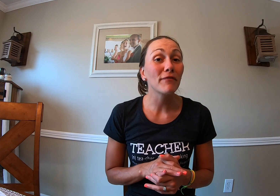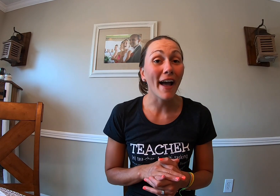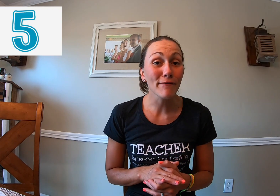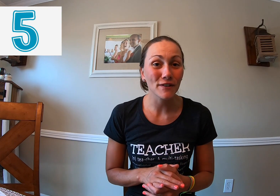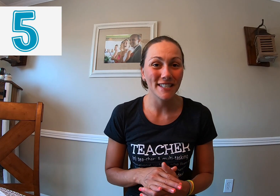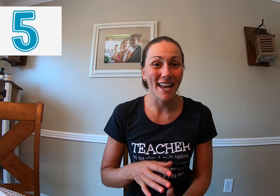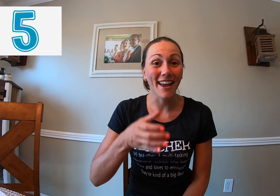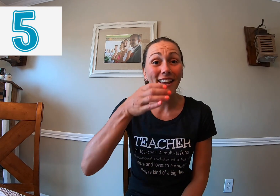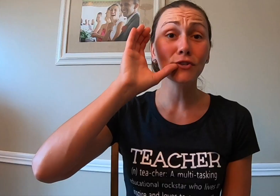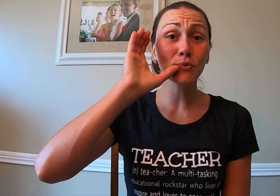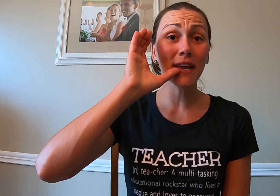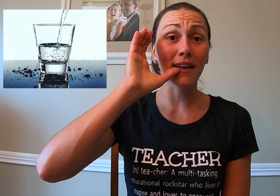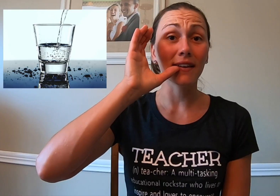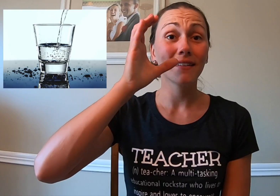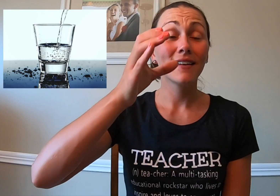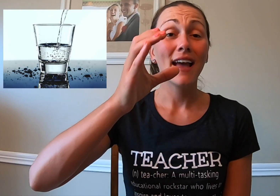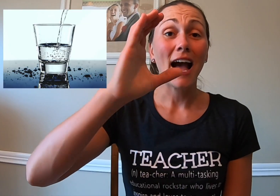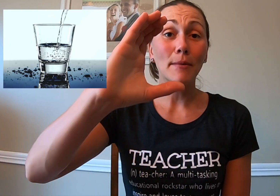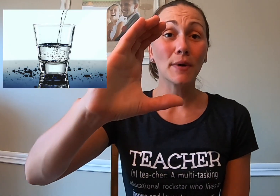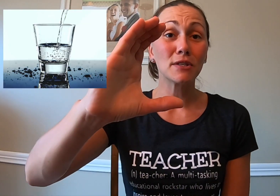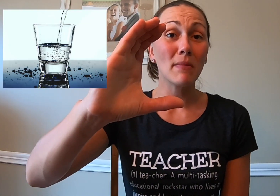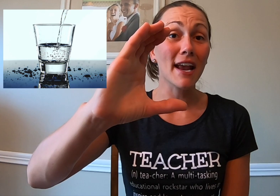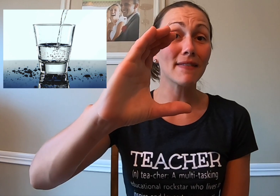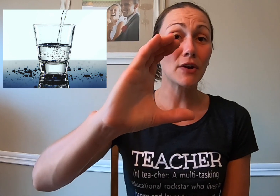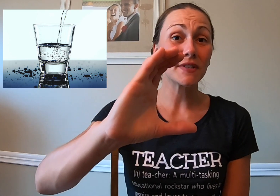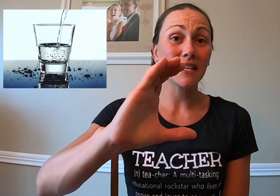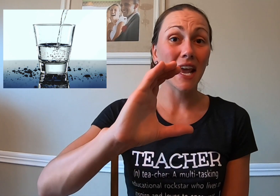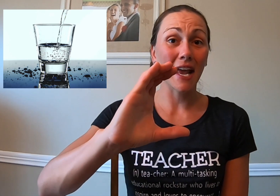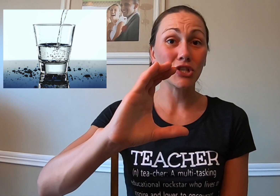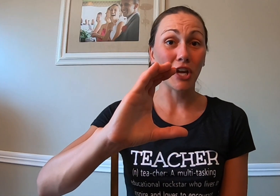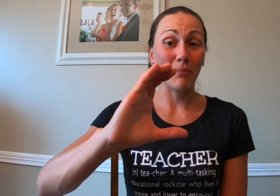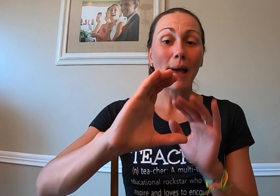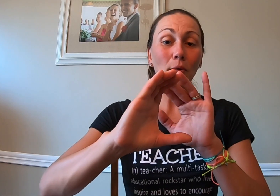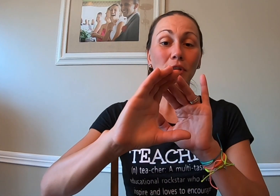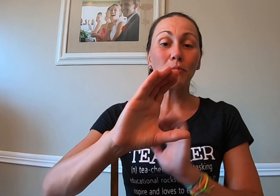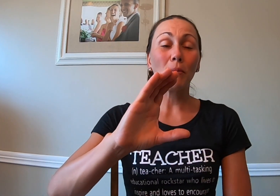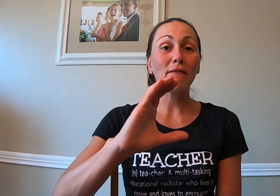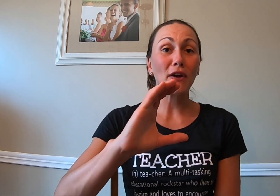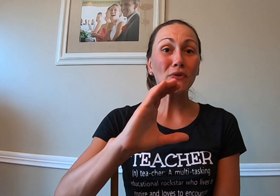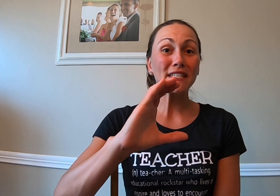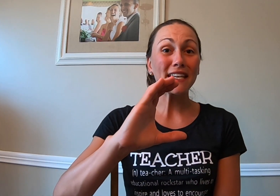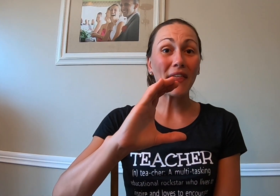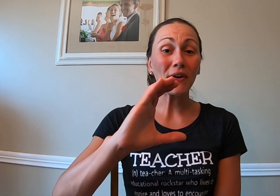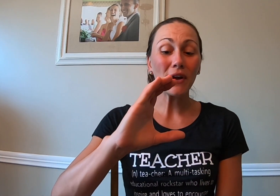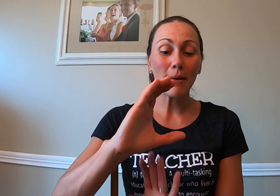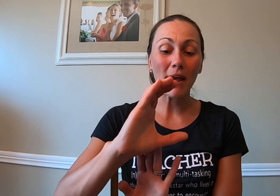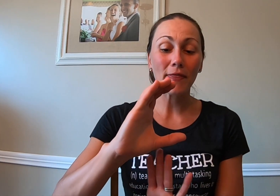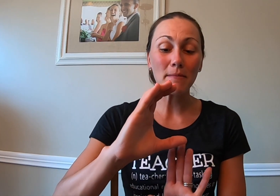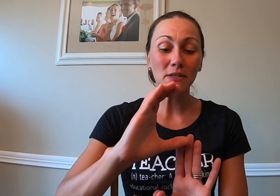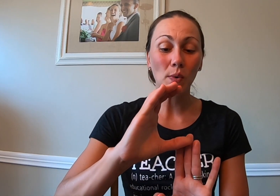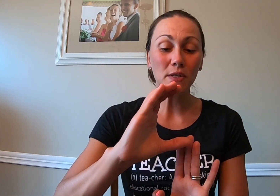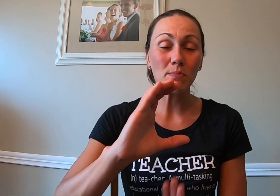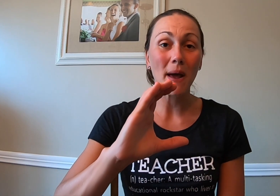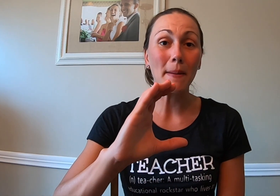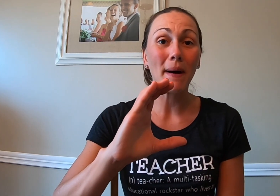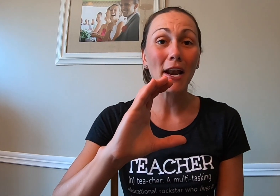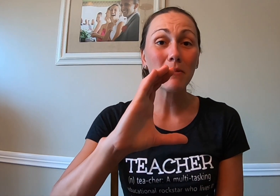5 for today is drink. I'm going to make a letter C handshake. I'm going to put my fingers together and my thumb is going to be on the bottom and they're